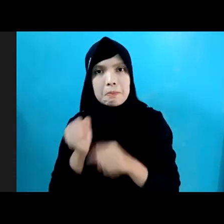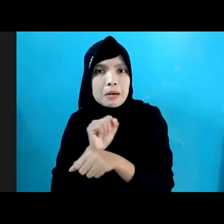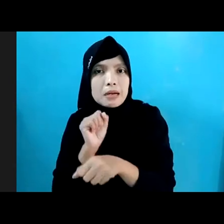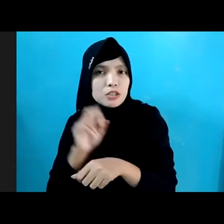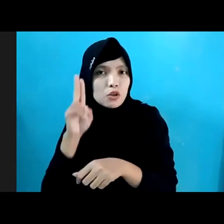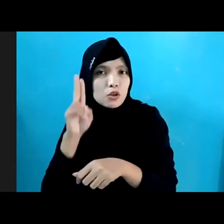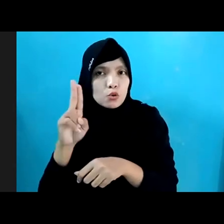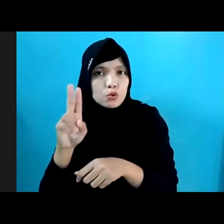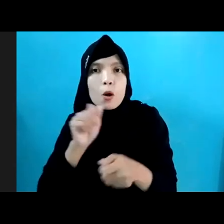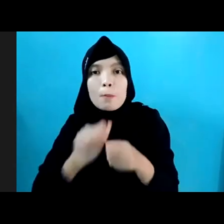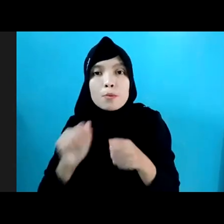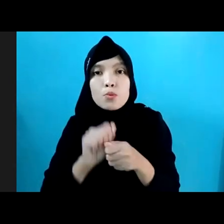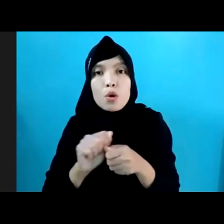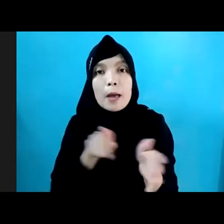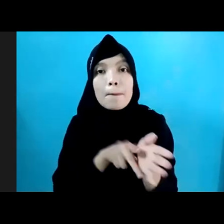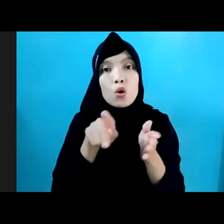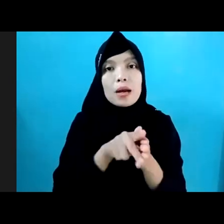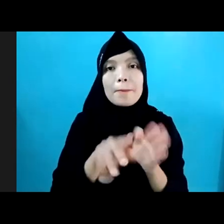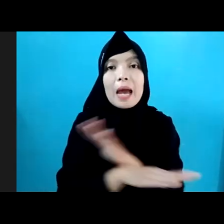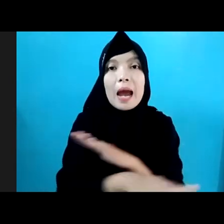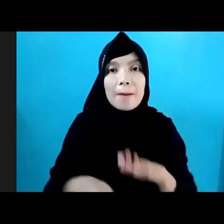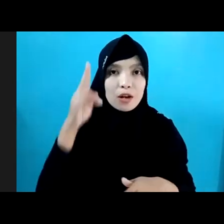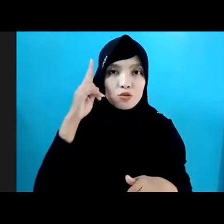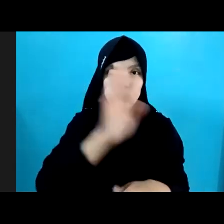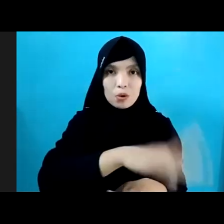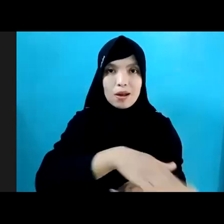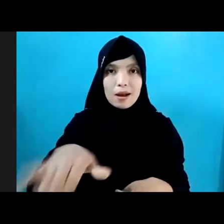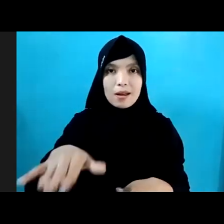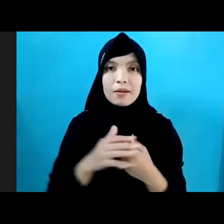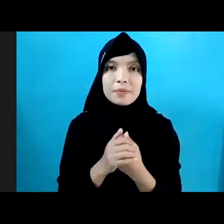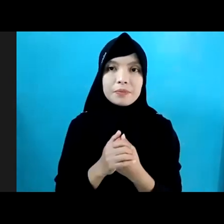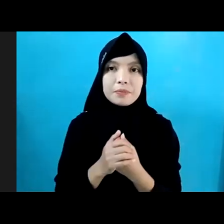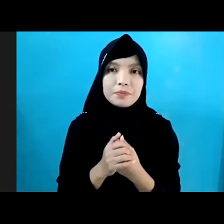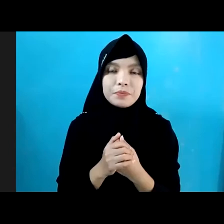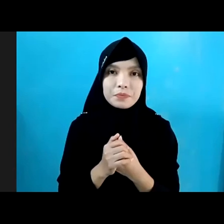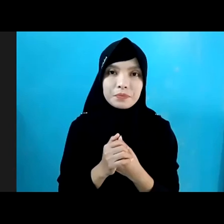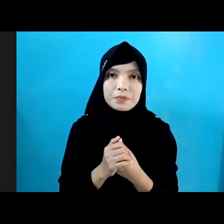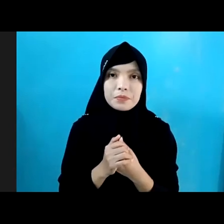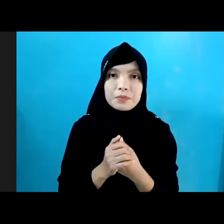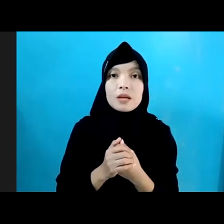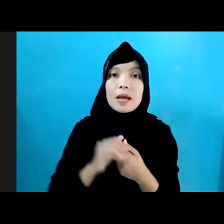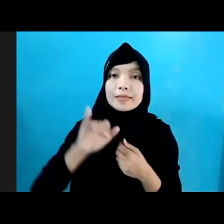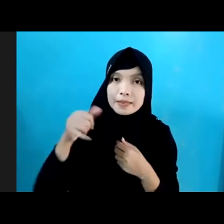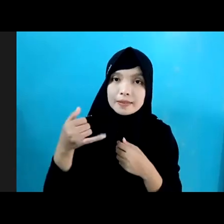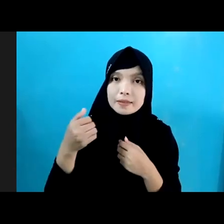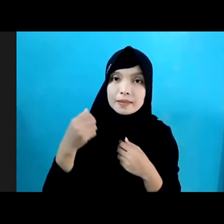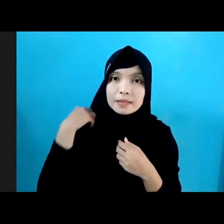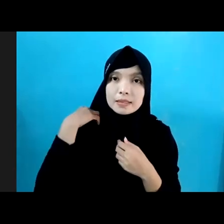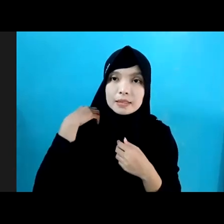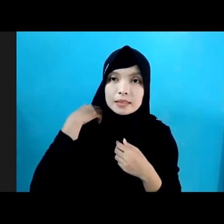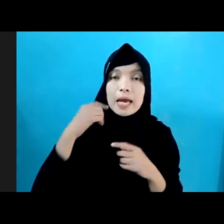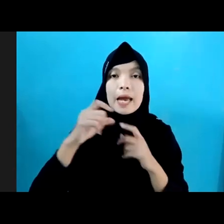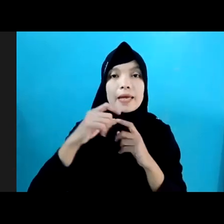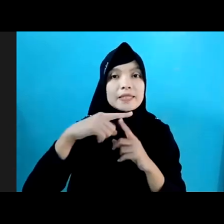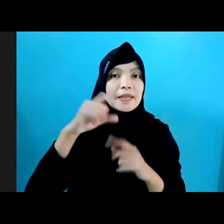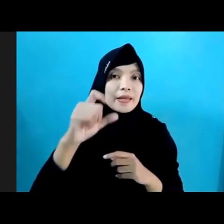I Want To Talk About The Way We At Save The Children International Work To Try And Address Some Of These Risks And